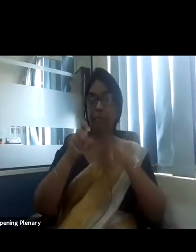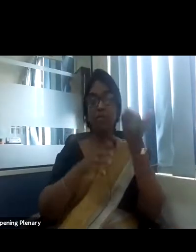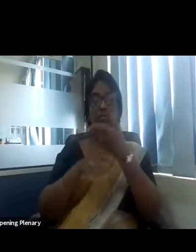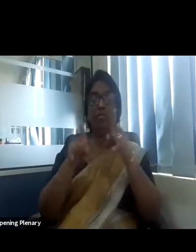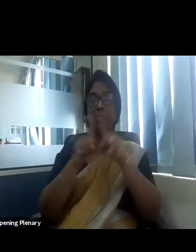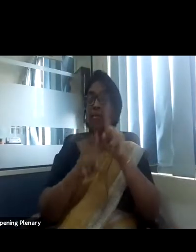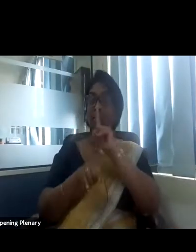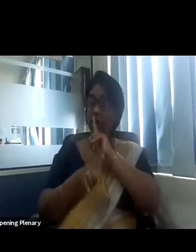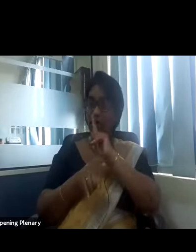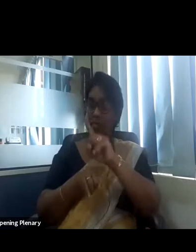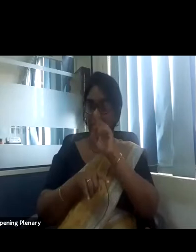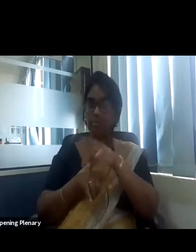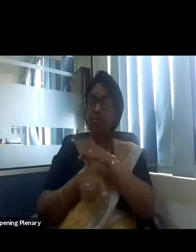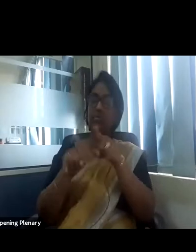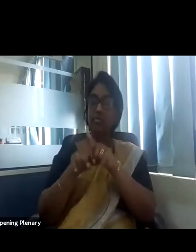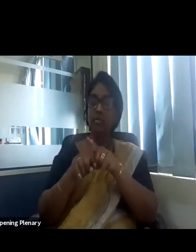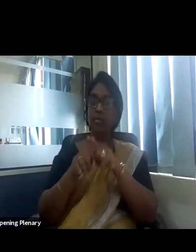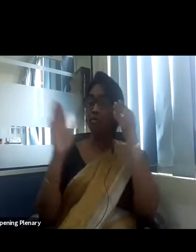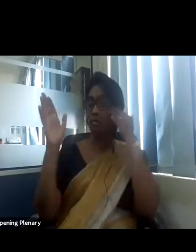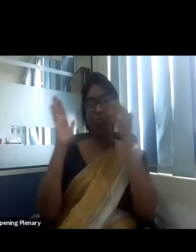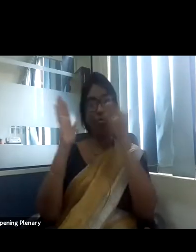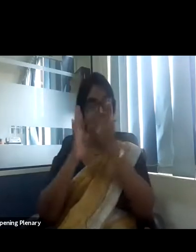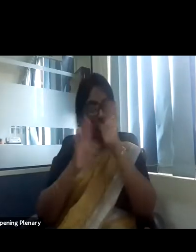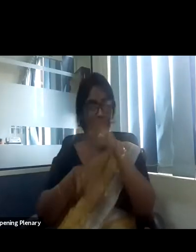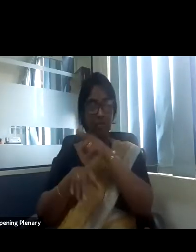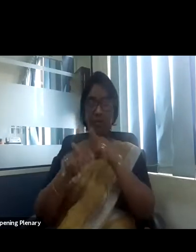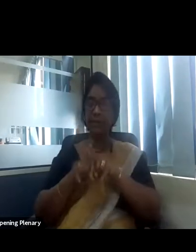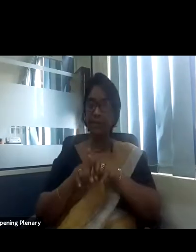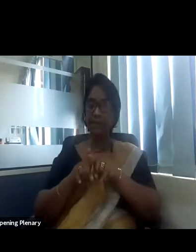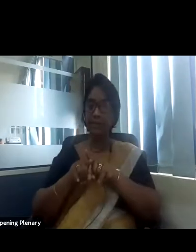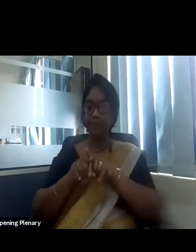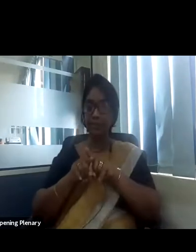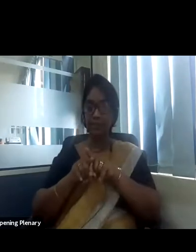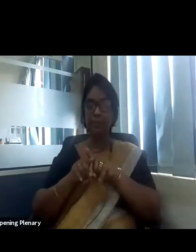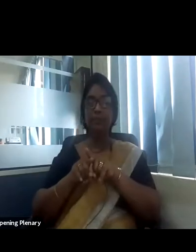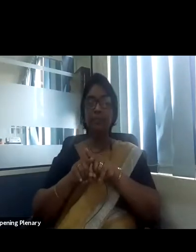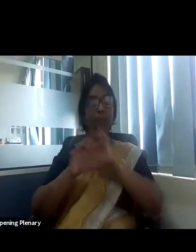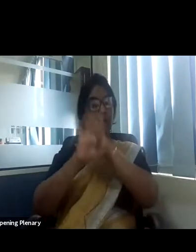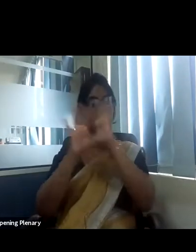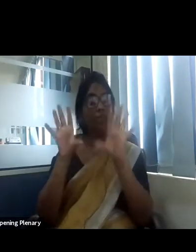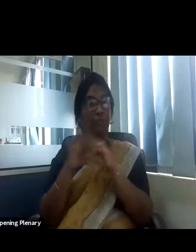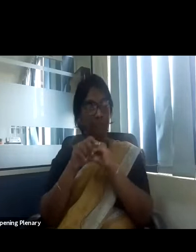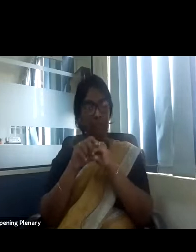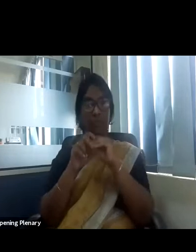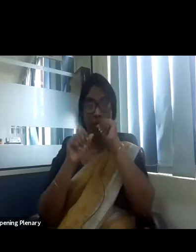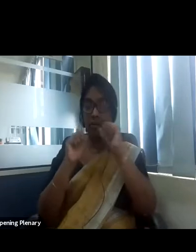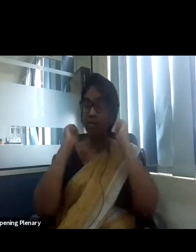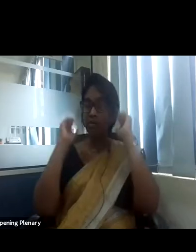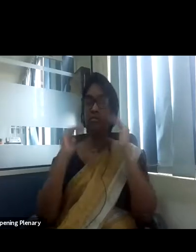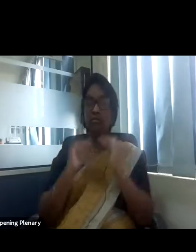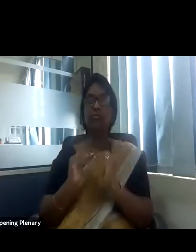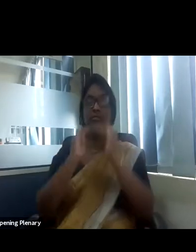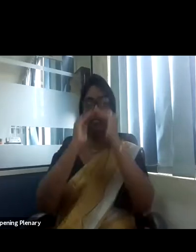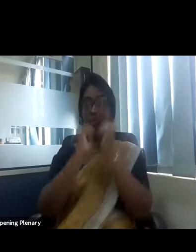on sustainability in a wider sense, whether it is gender, whether it is social, or whether environmental compliance. In